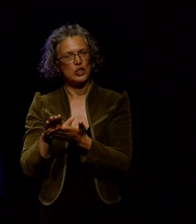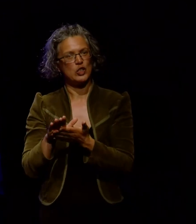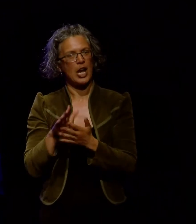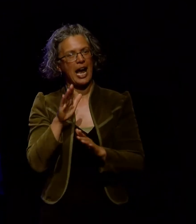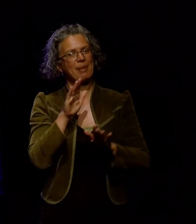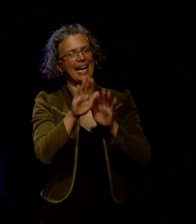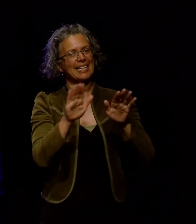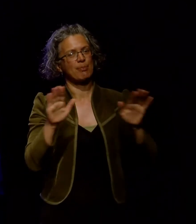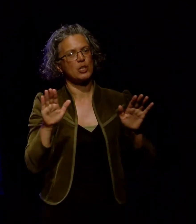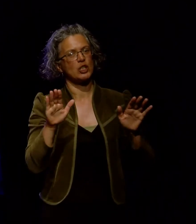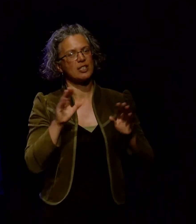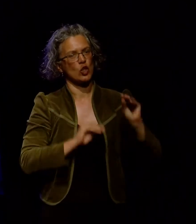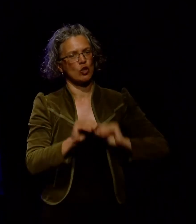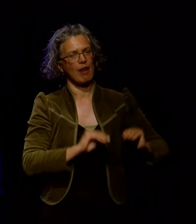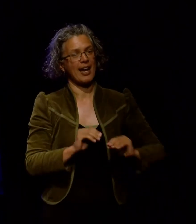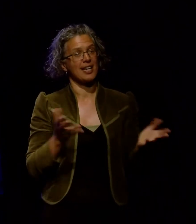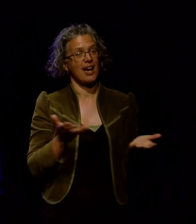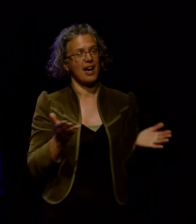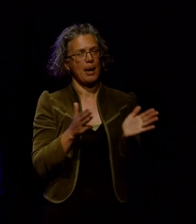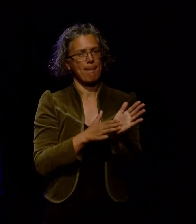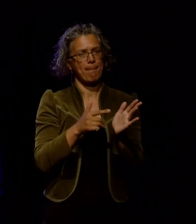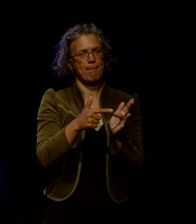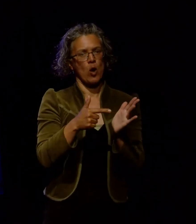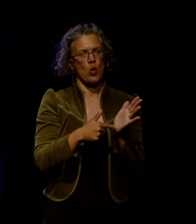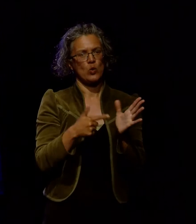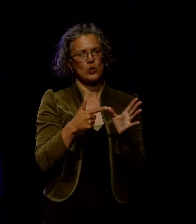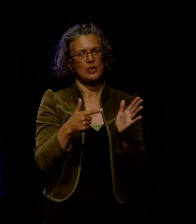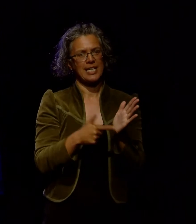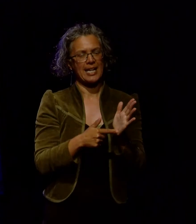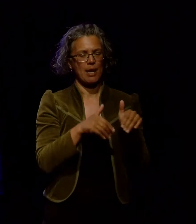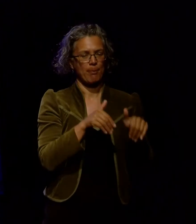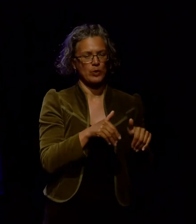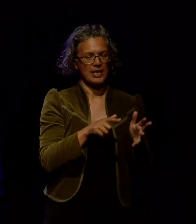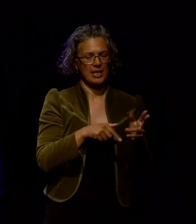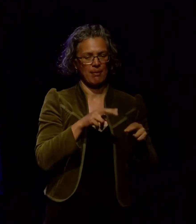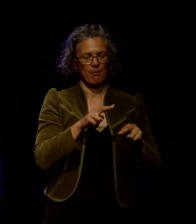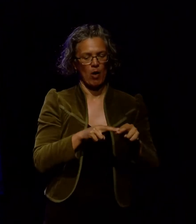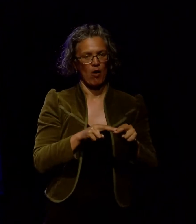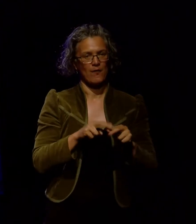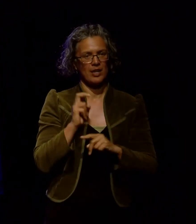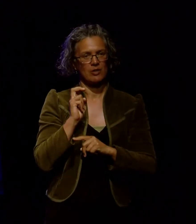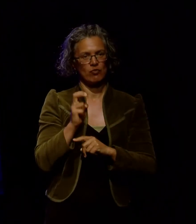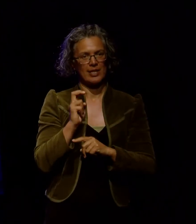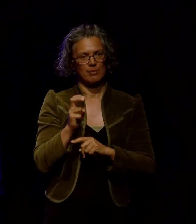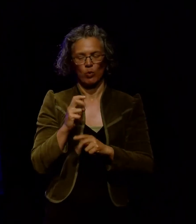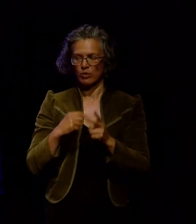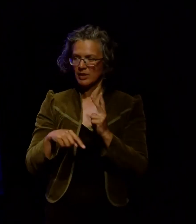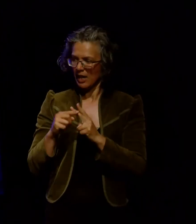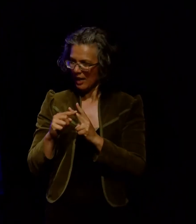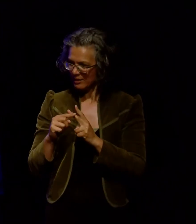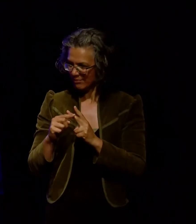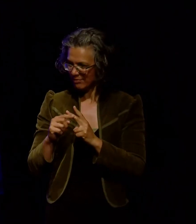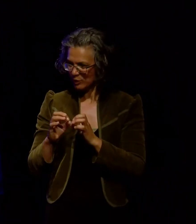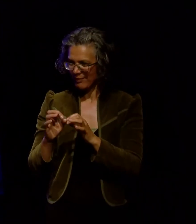at MOTAT, the Museum of Transport and Technology in Auckland. I've been at the museum for 3 years after a very long career